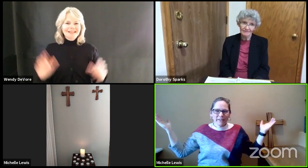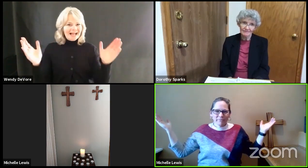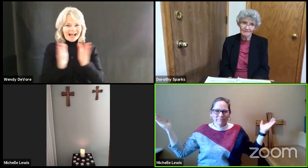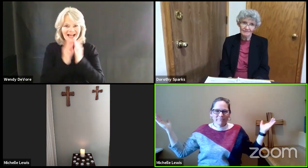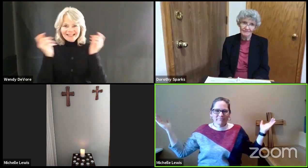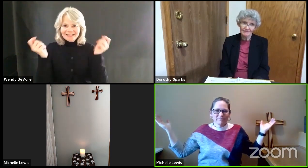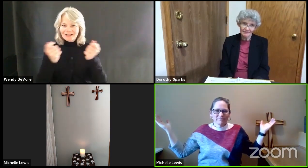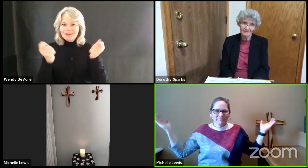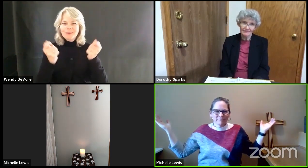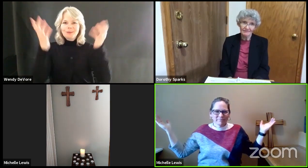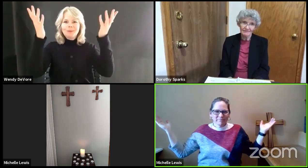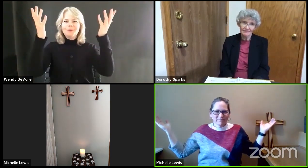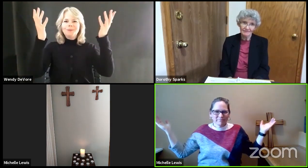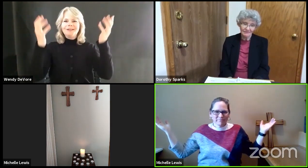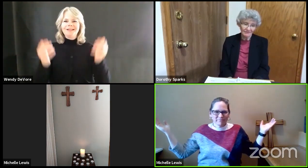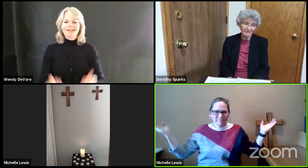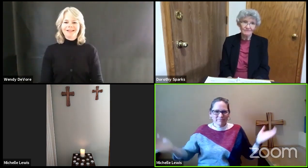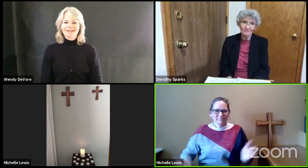Alleluia.